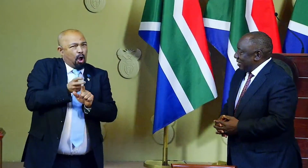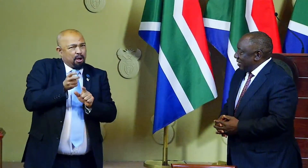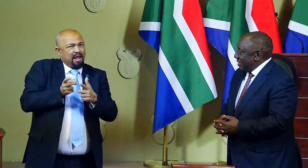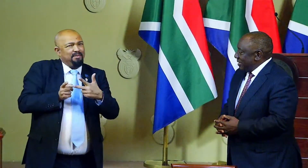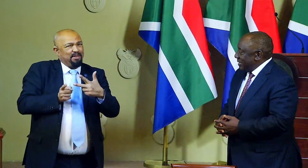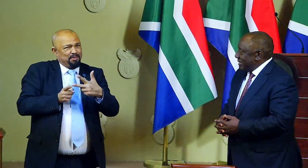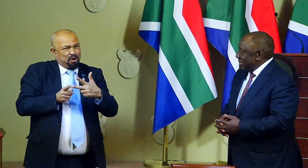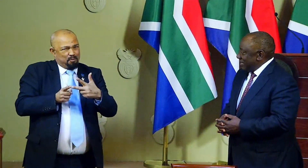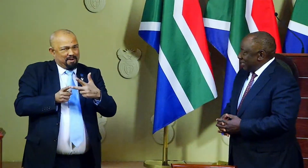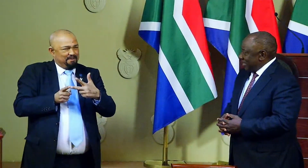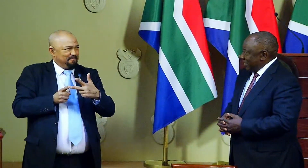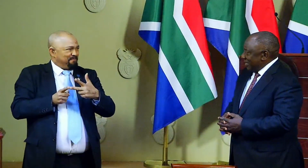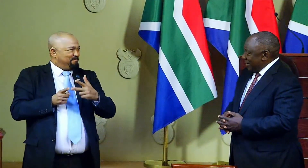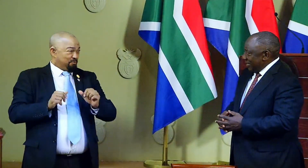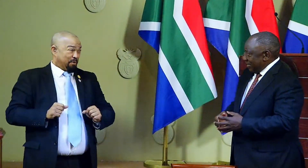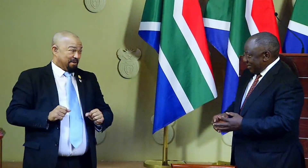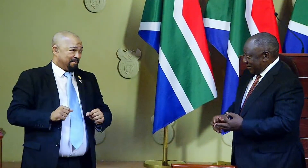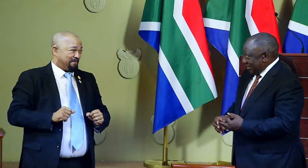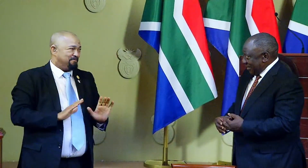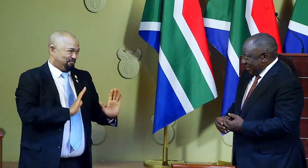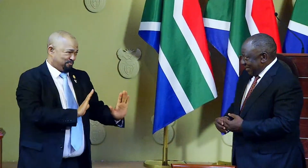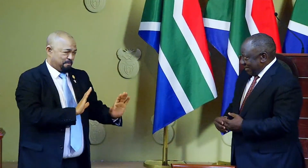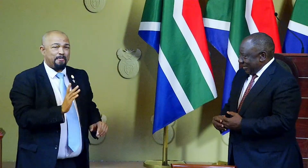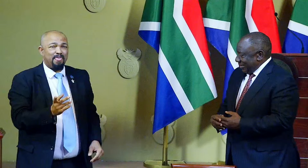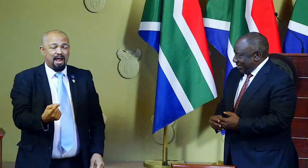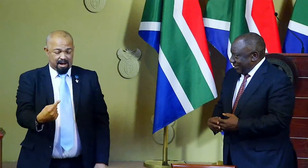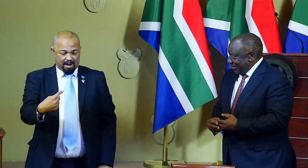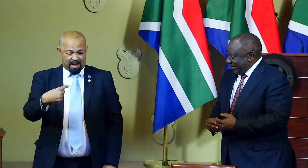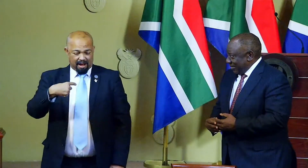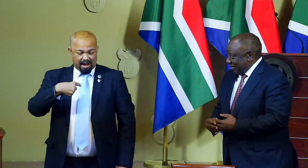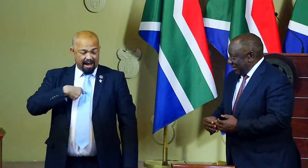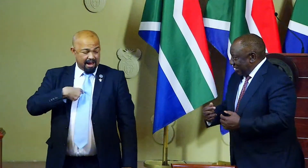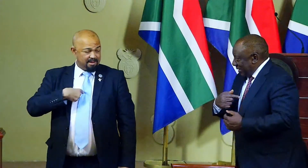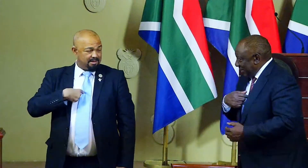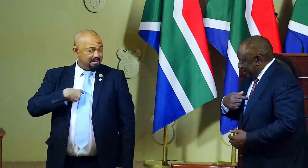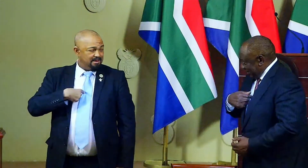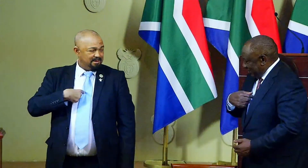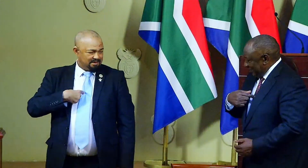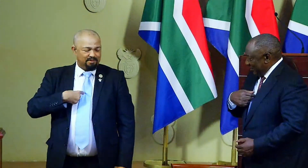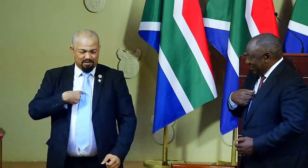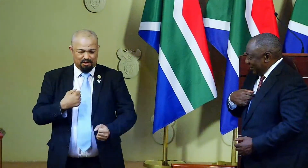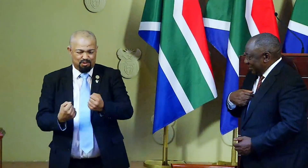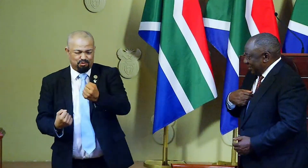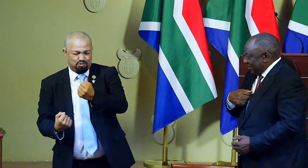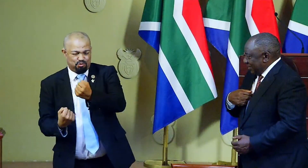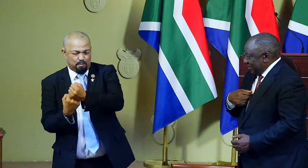And then the third one is a little bit hard. I